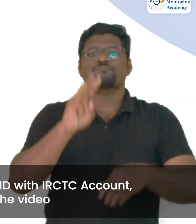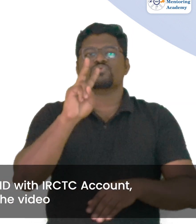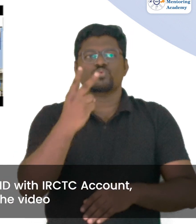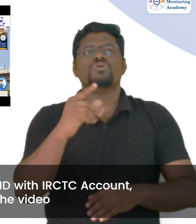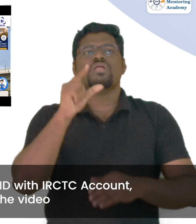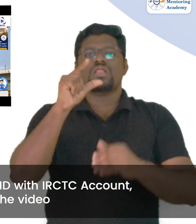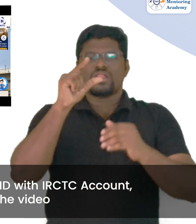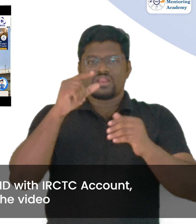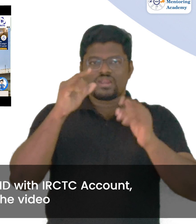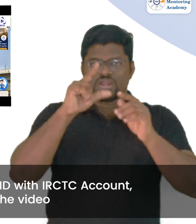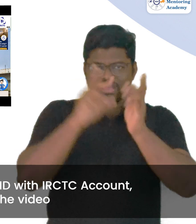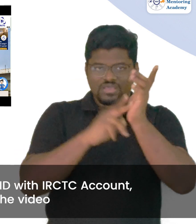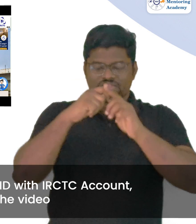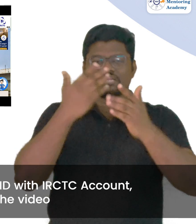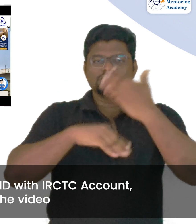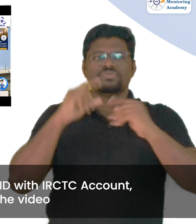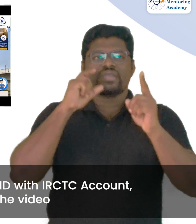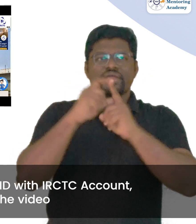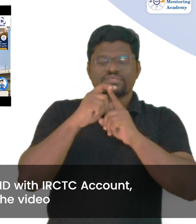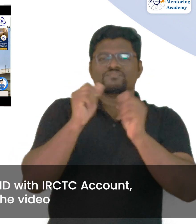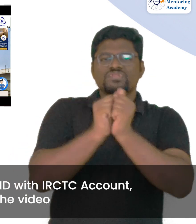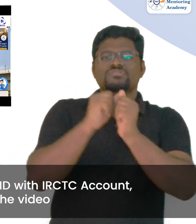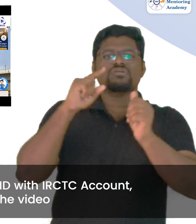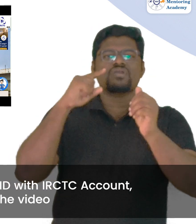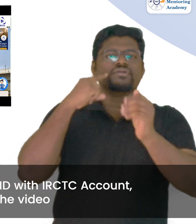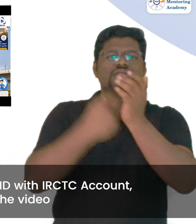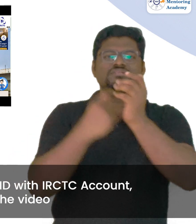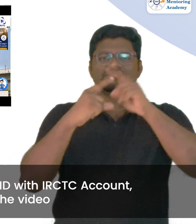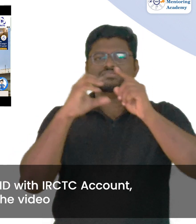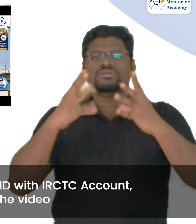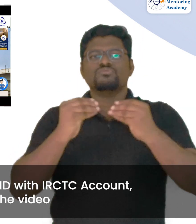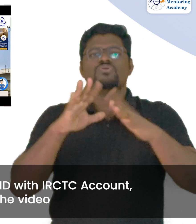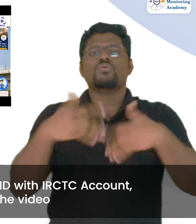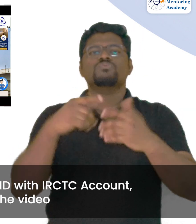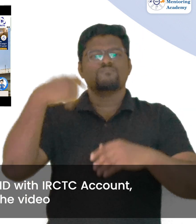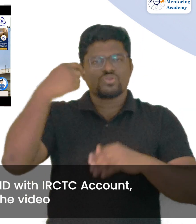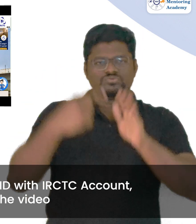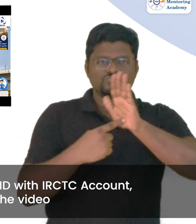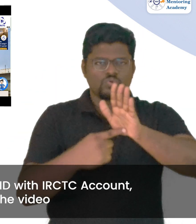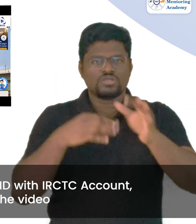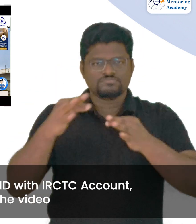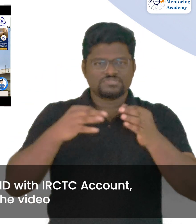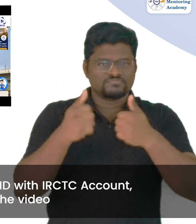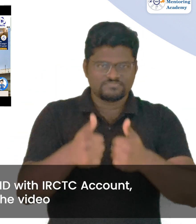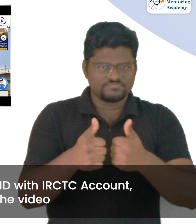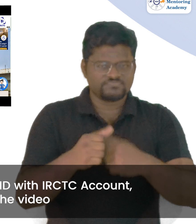Step 2. Link Disability ID with IRCTC account. Please watch the video.